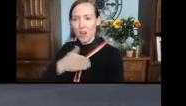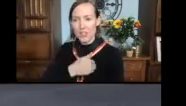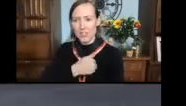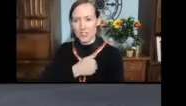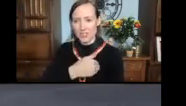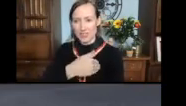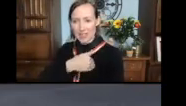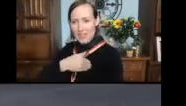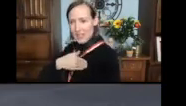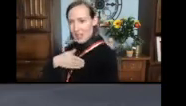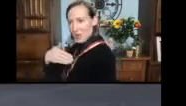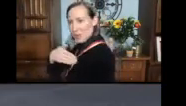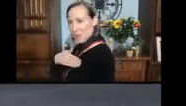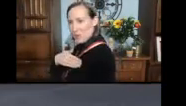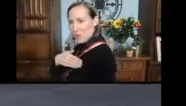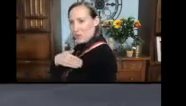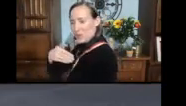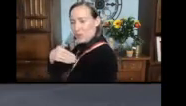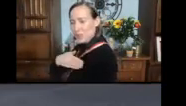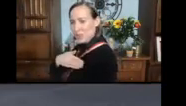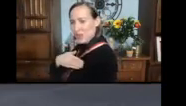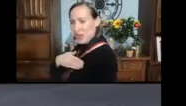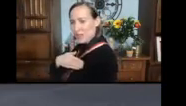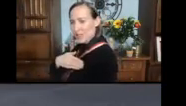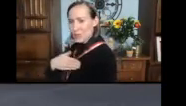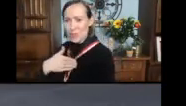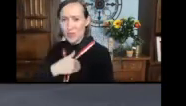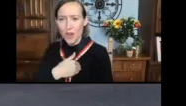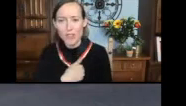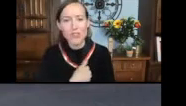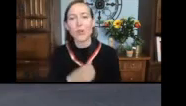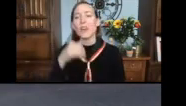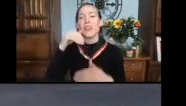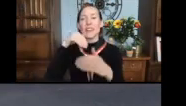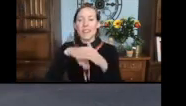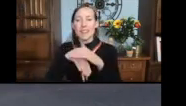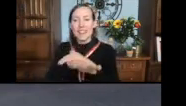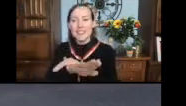heart. Like you're touching your heart, straight to the heart. So